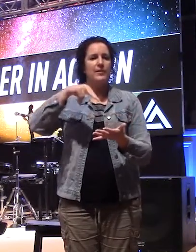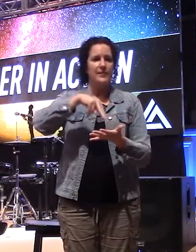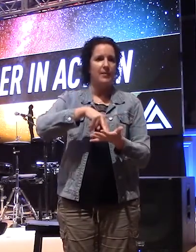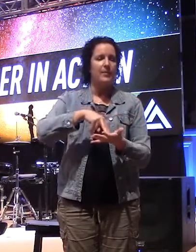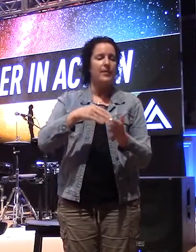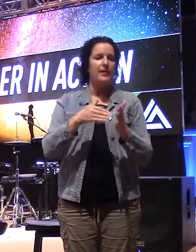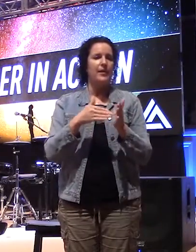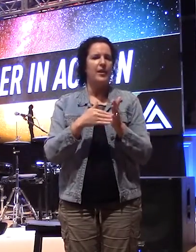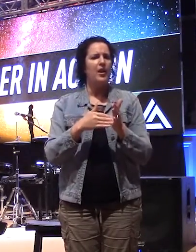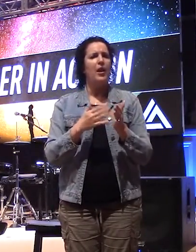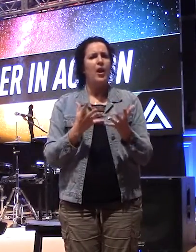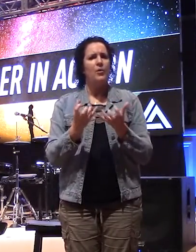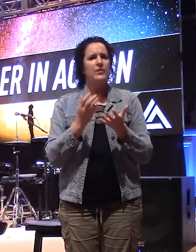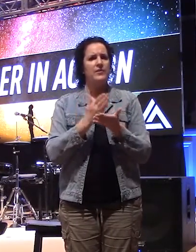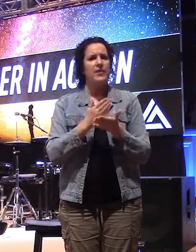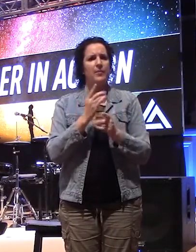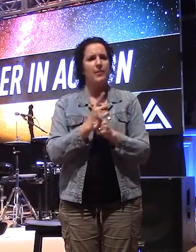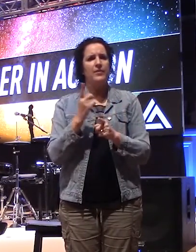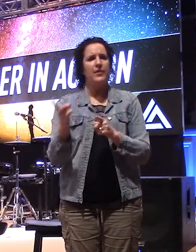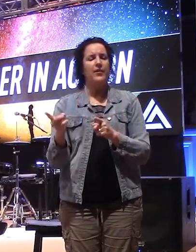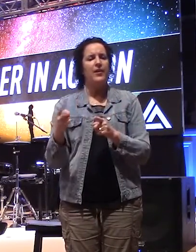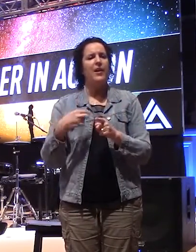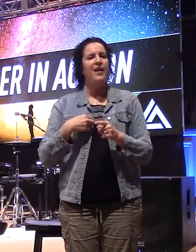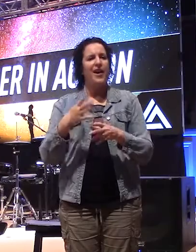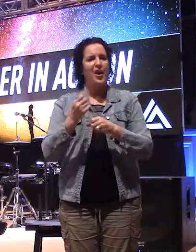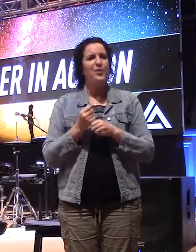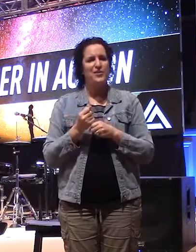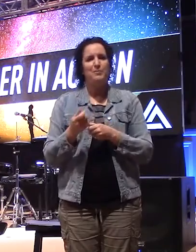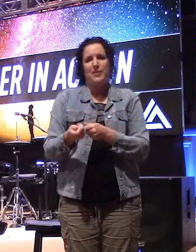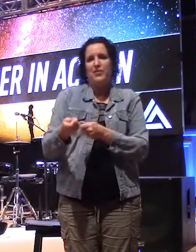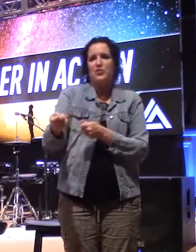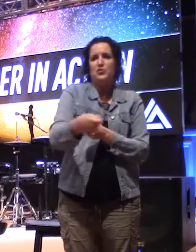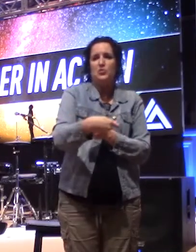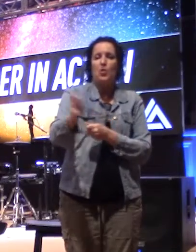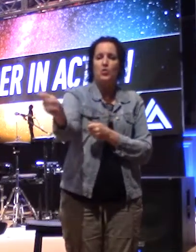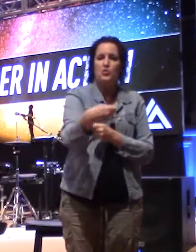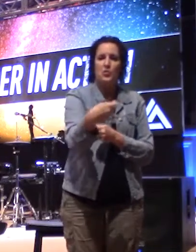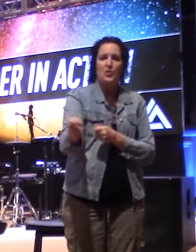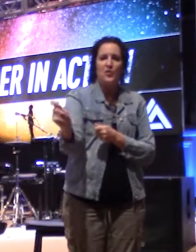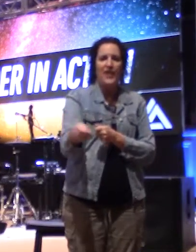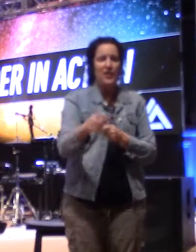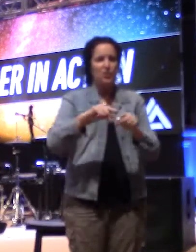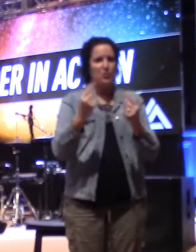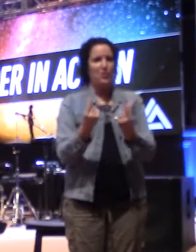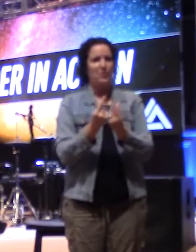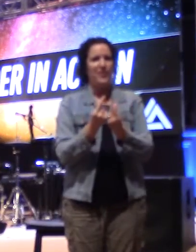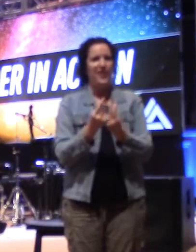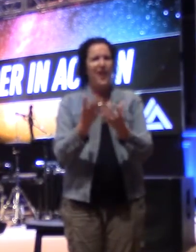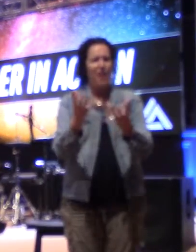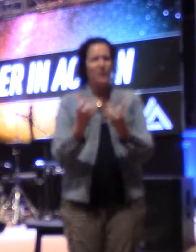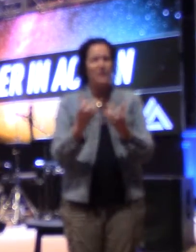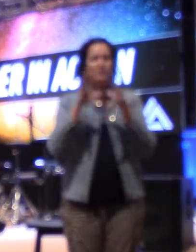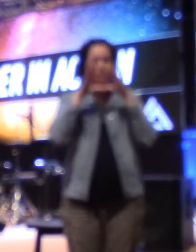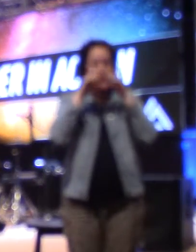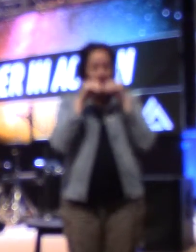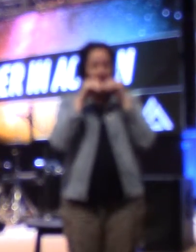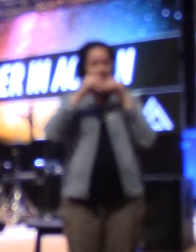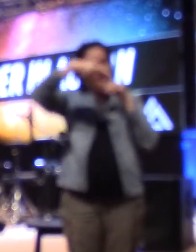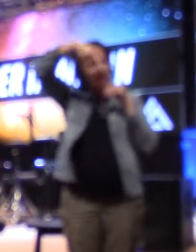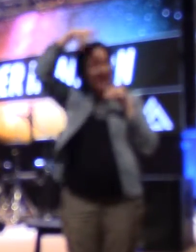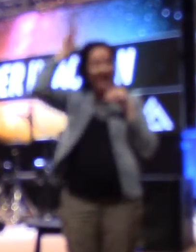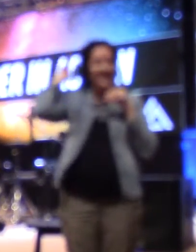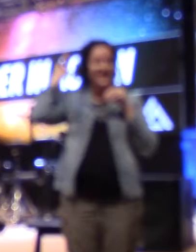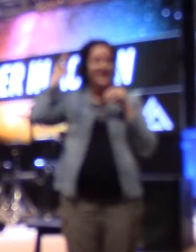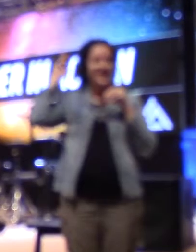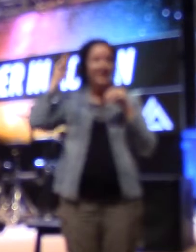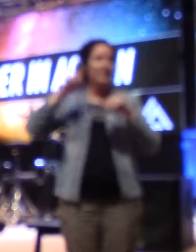there. I want to be in the sword fighting group. I want to show my faith by shutting the mouths of lions.